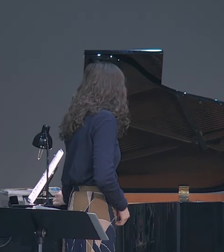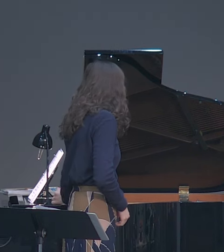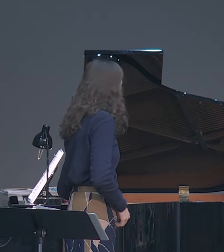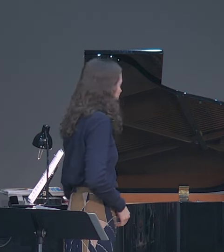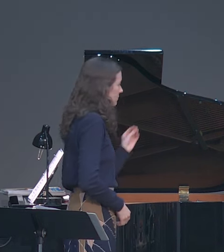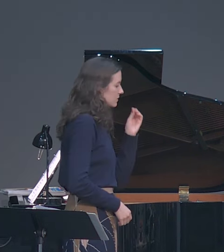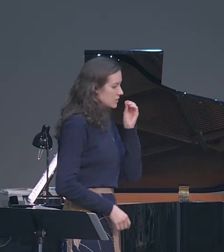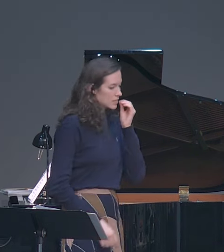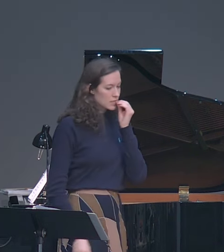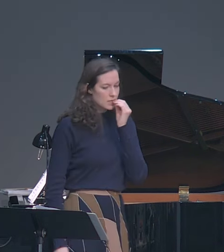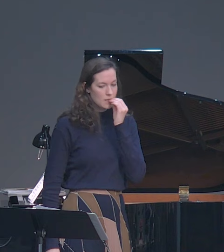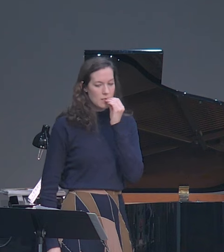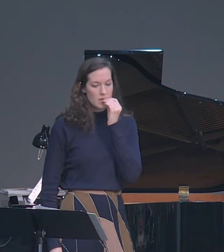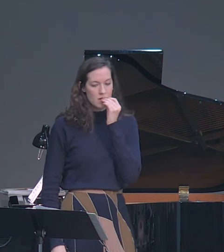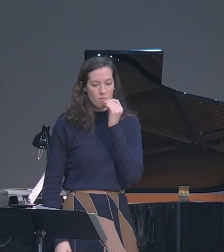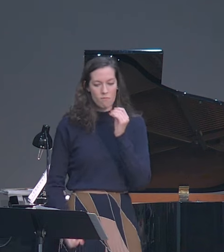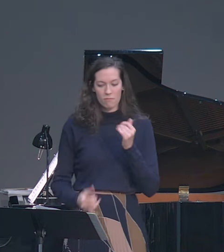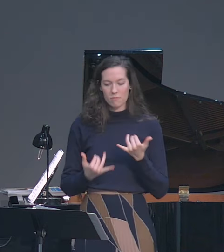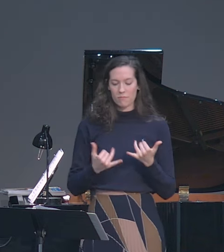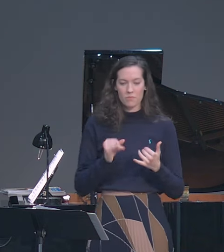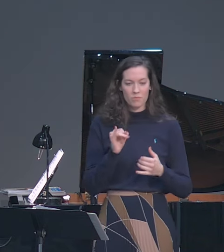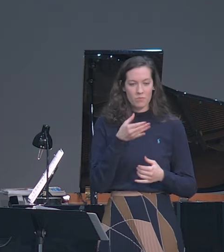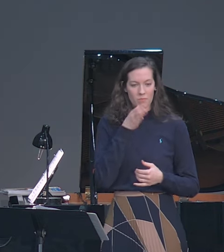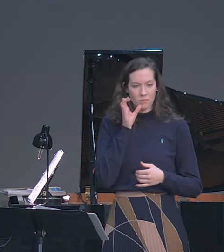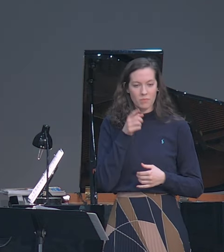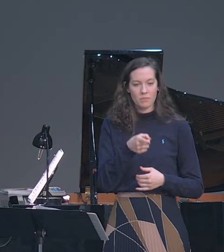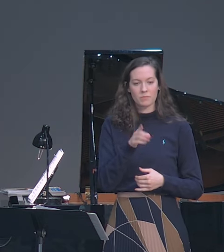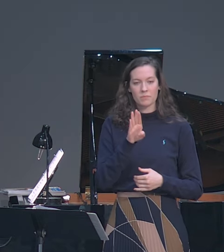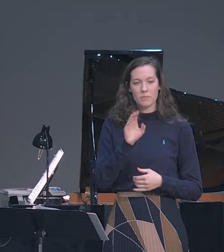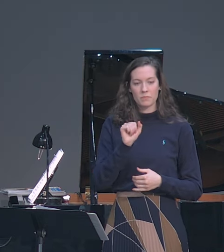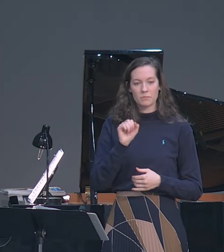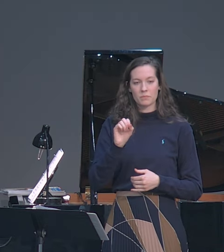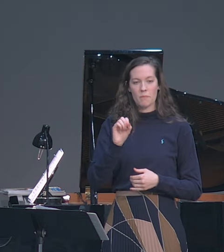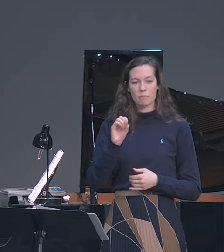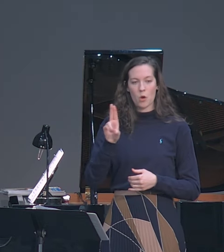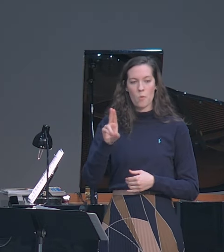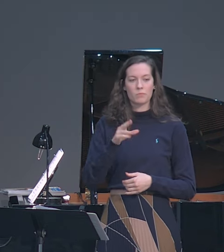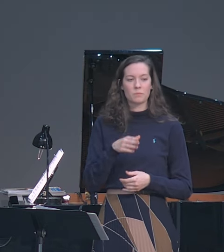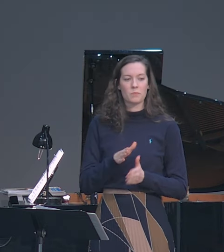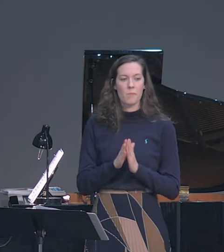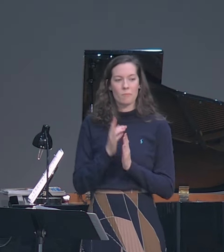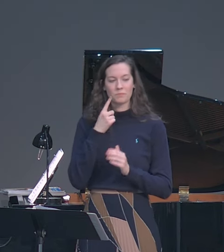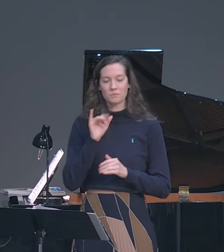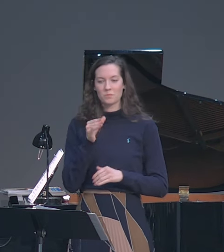Go ahead and pull the top off the juice. As you do that, Bo Lynch is going to pray before we drink together.